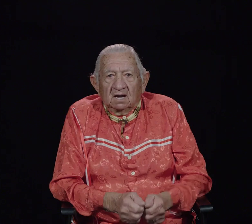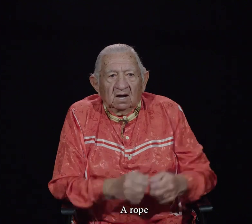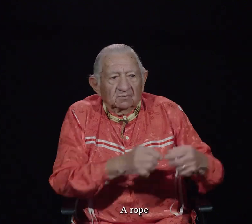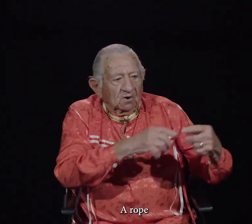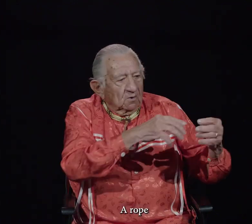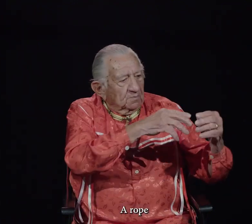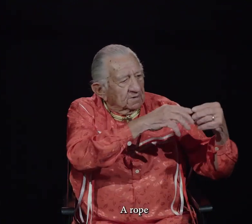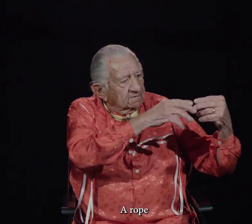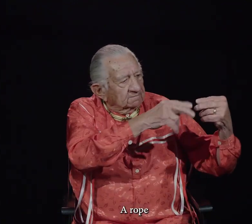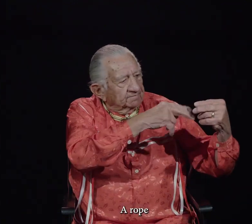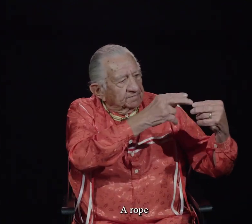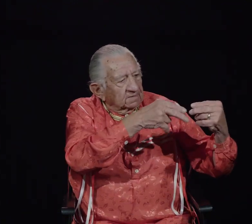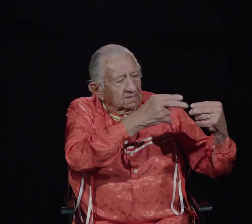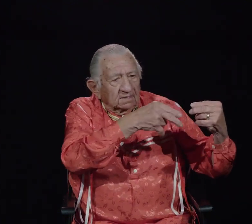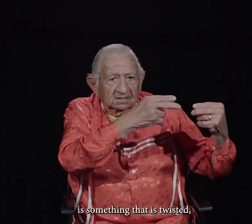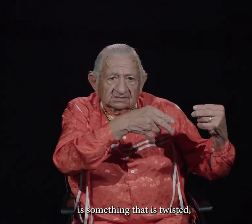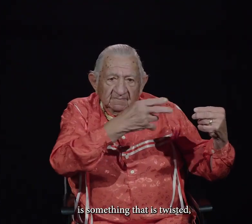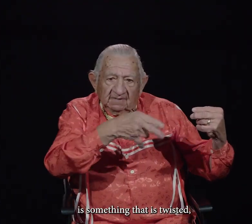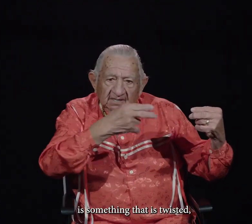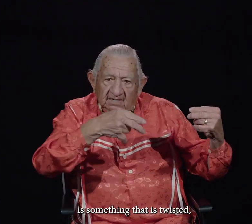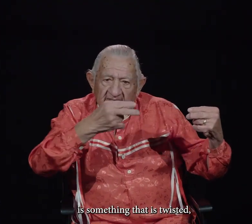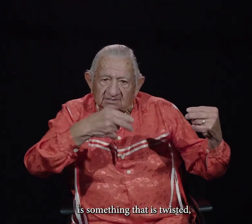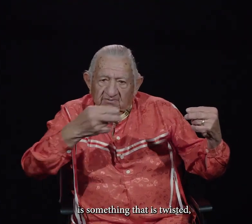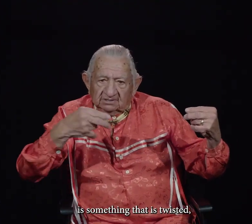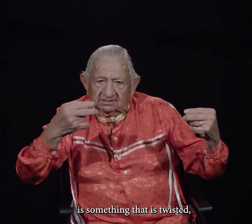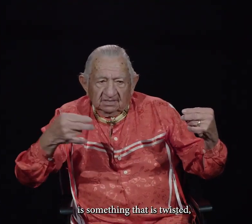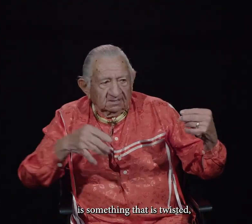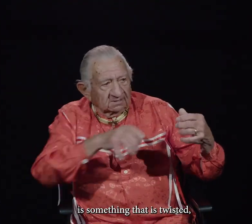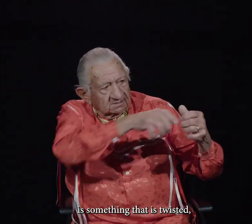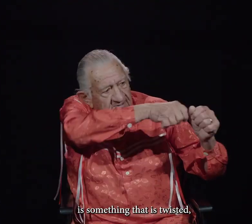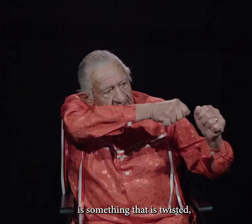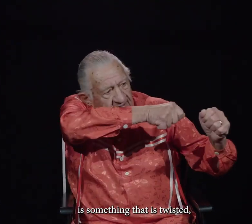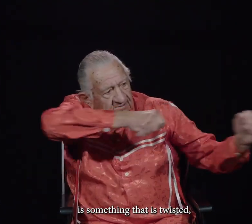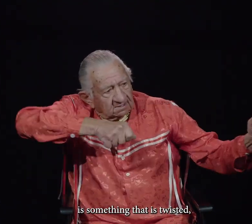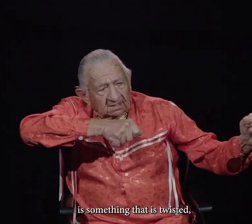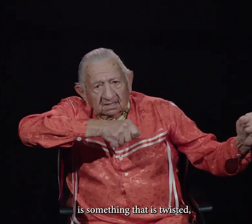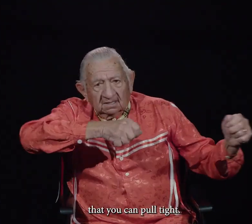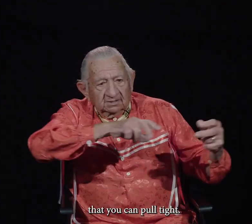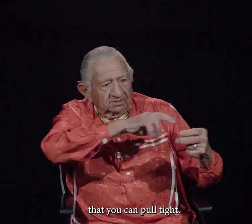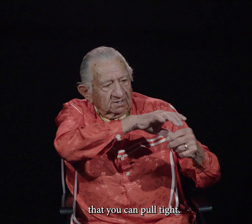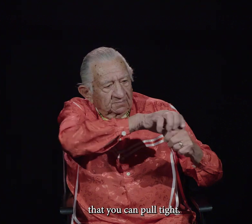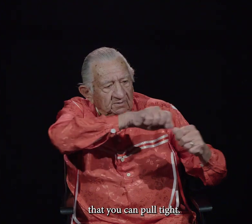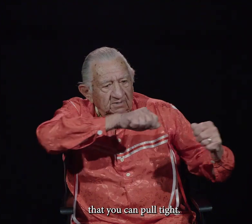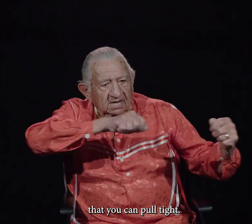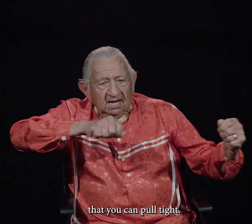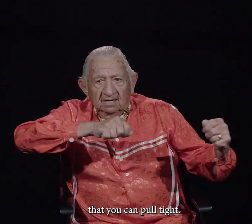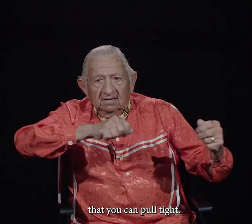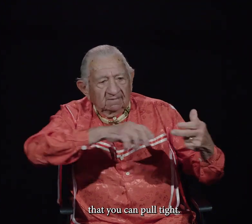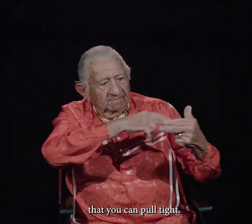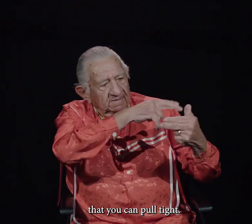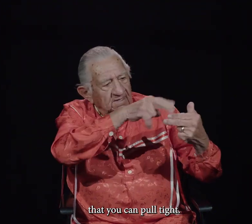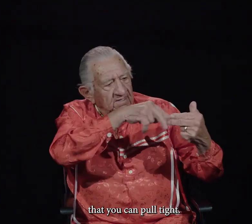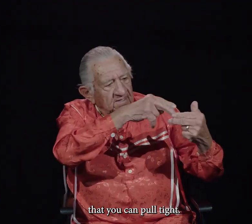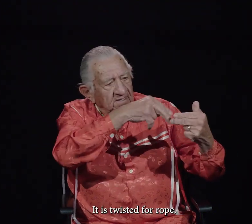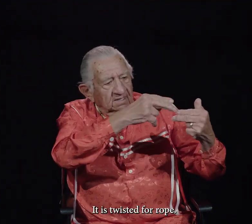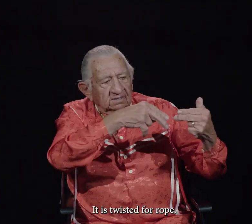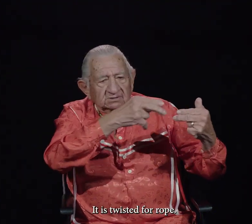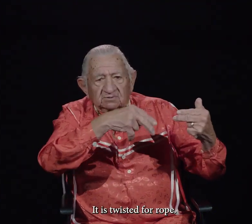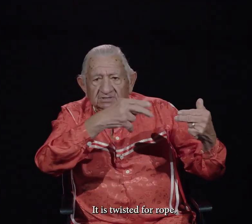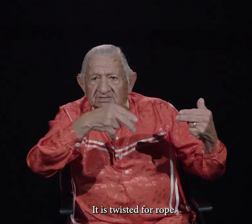A rope is something that is twisted that you can pull tight. It is